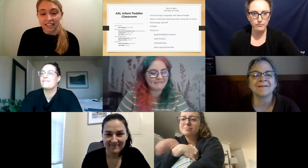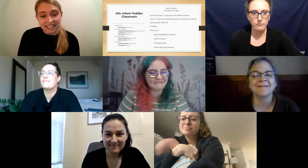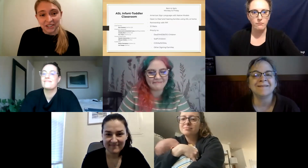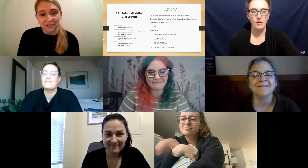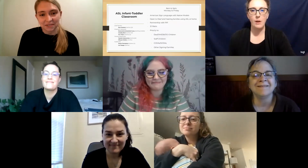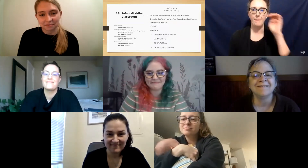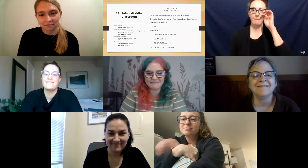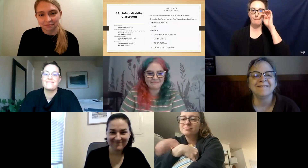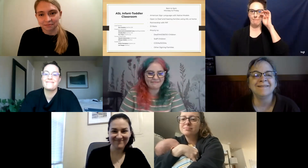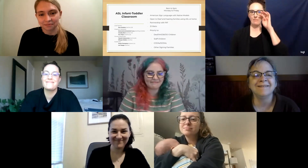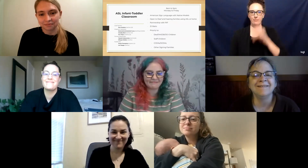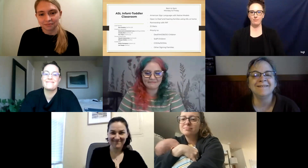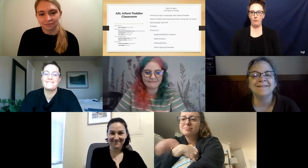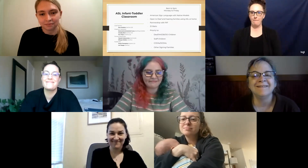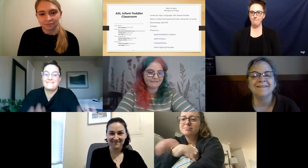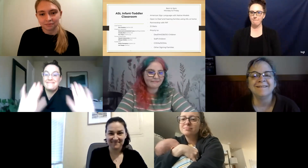And thank you.